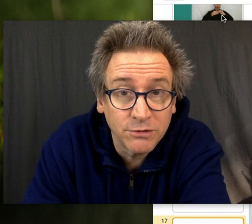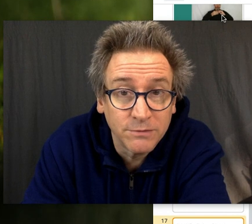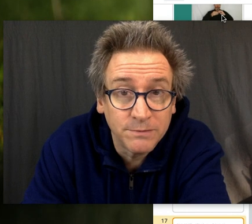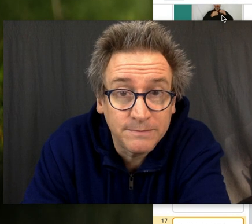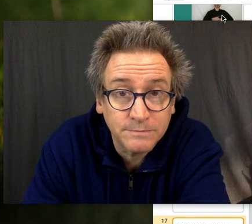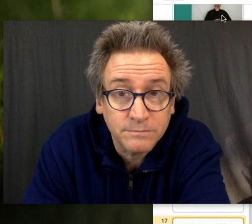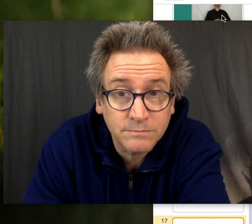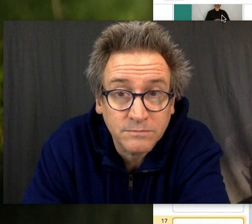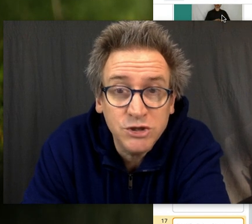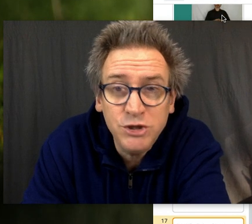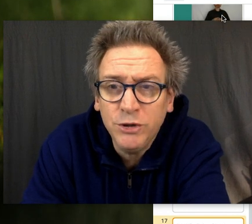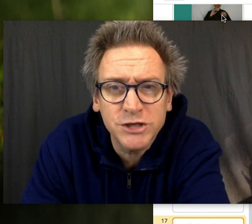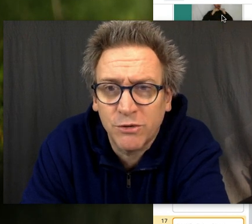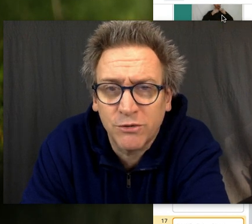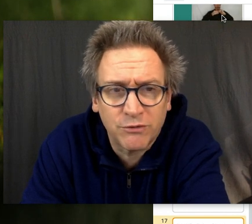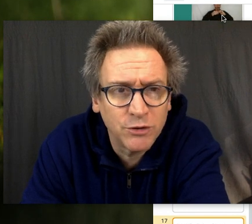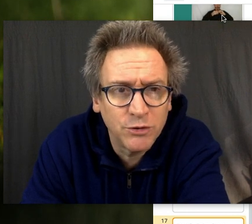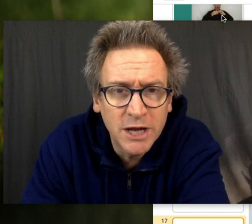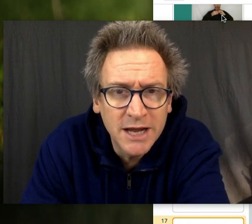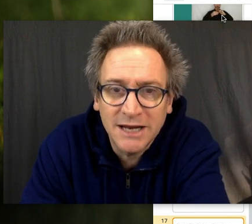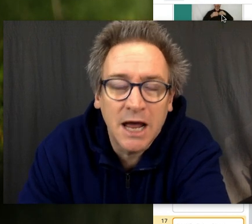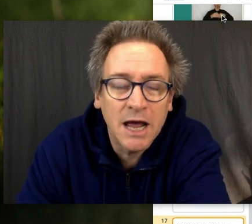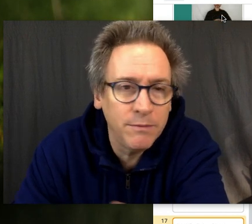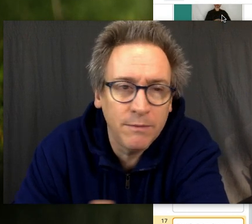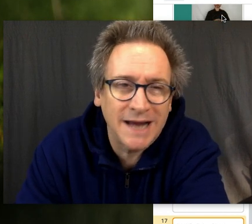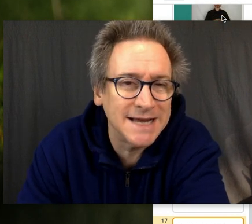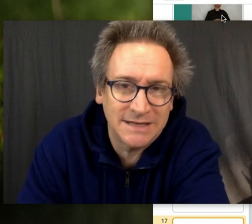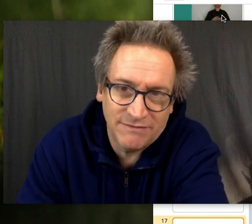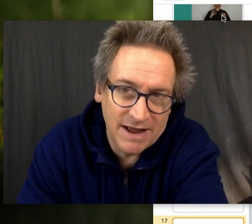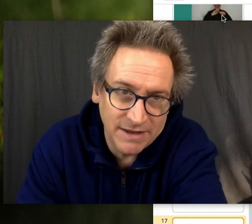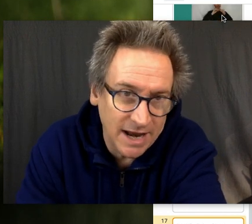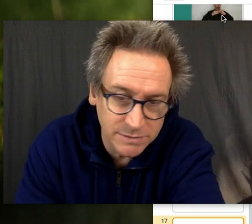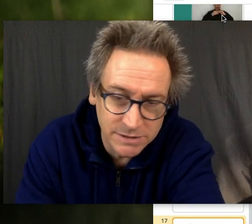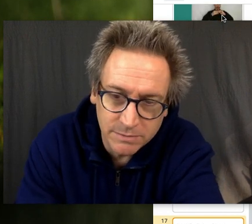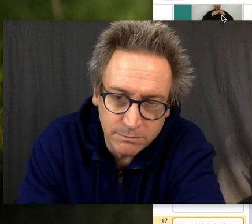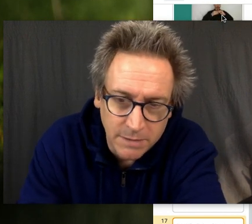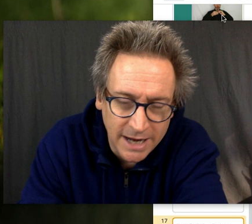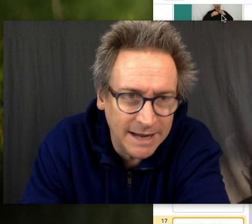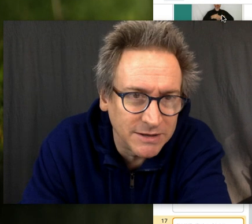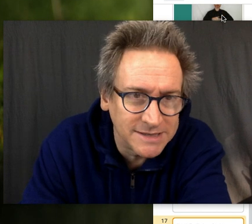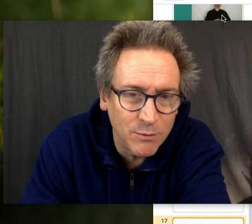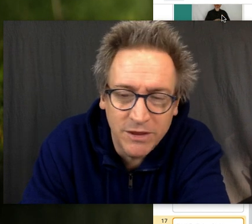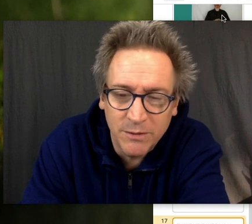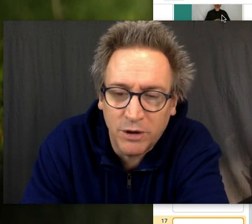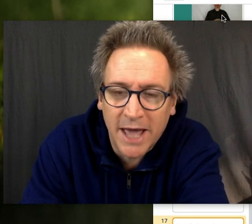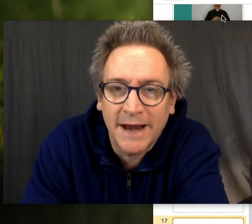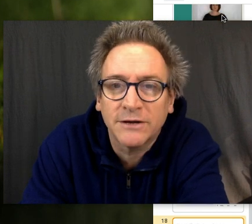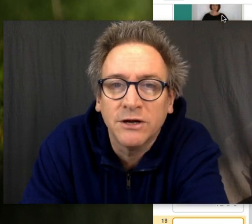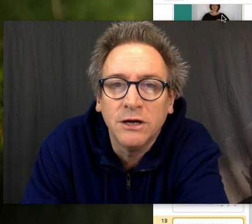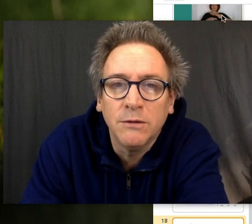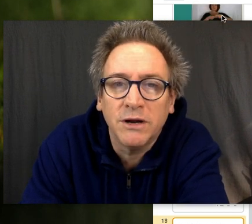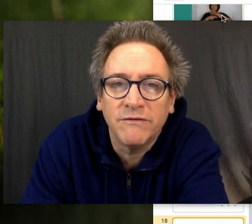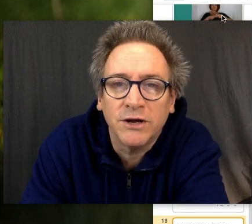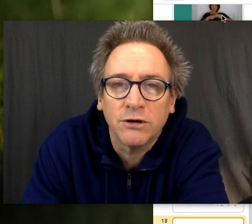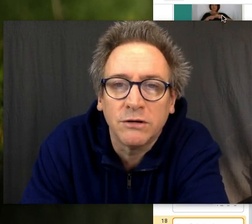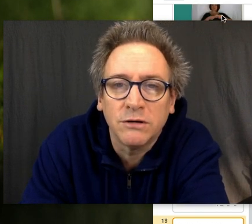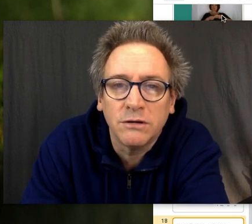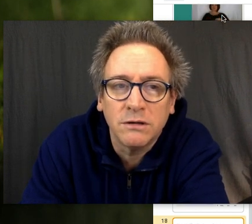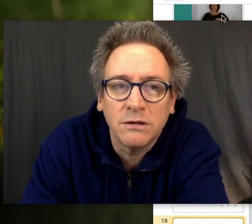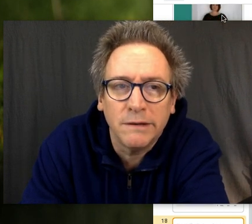here. So you can just go through, identify the names. I kept it the same way the book had it, but I